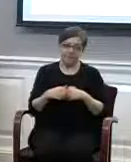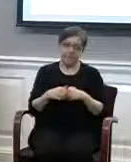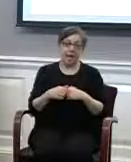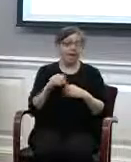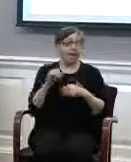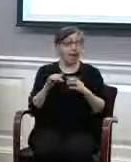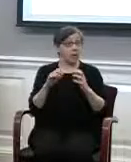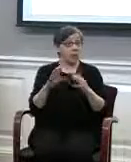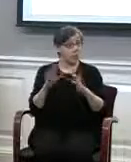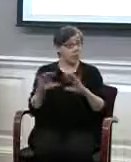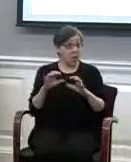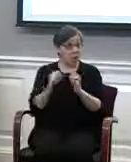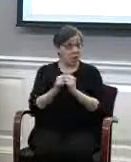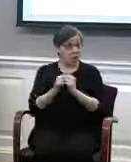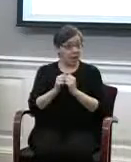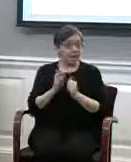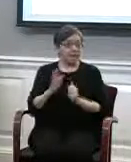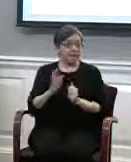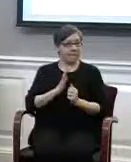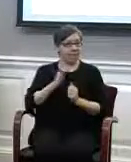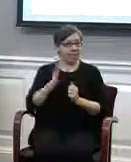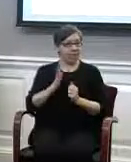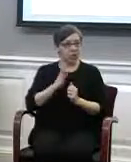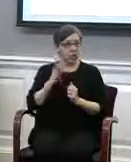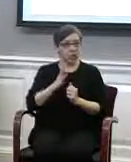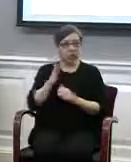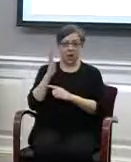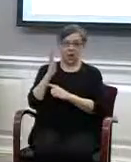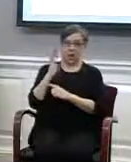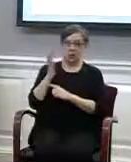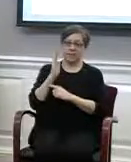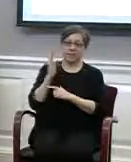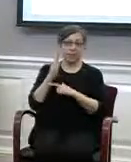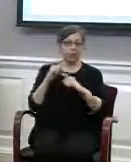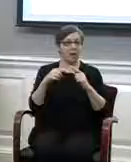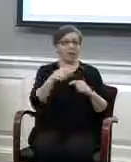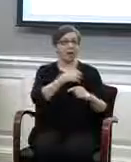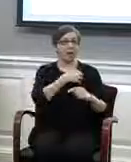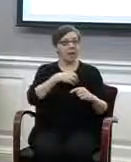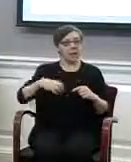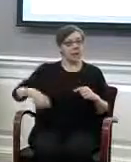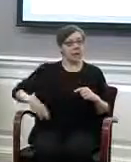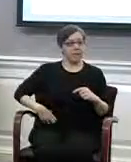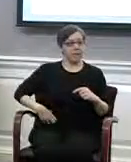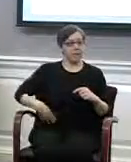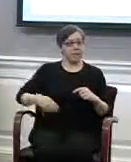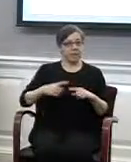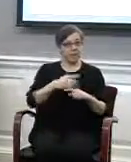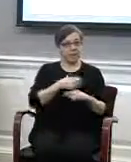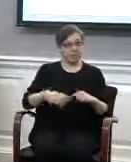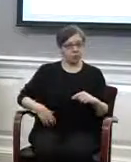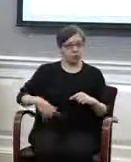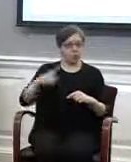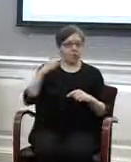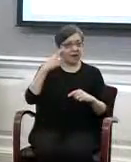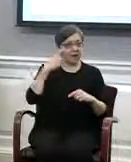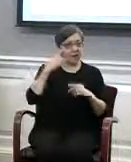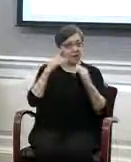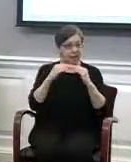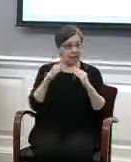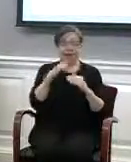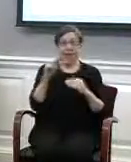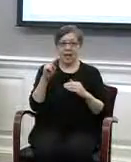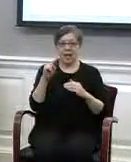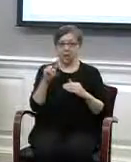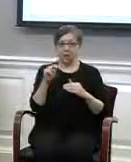in tandem with official presentations from the ministry level and from UNESCO. So in this way, the school is